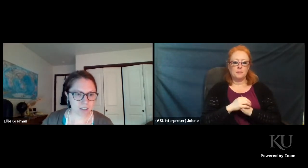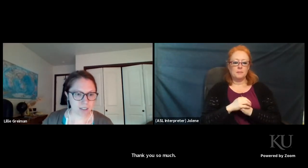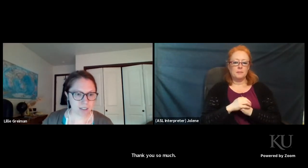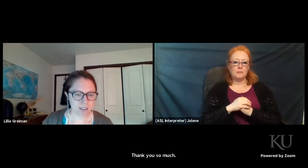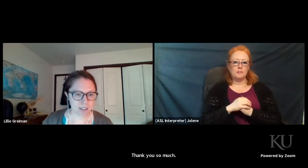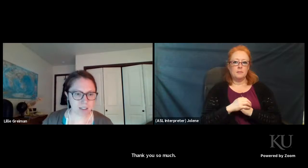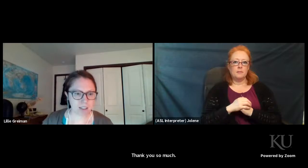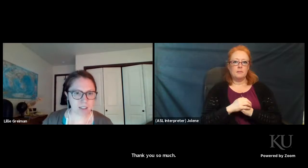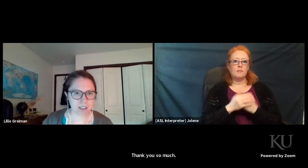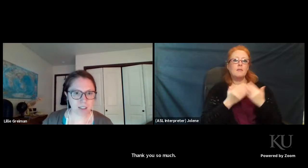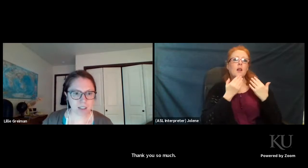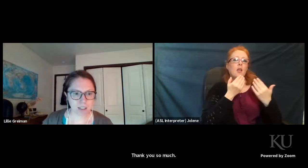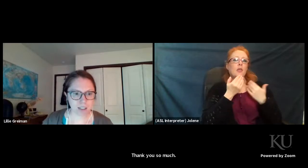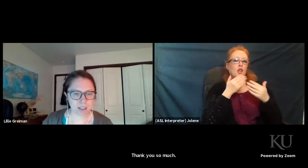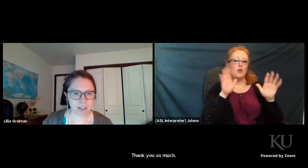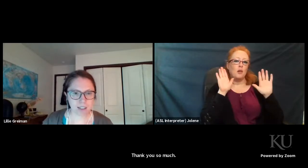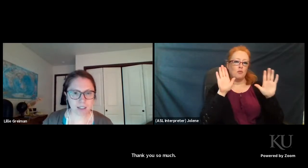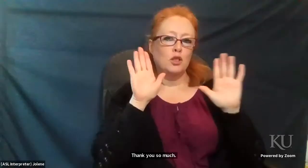Thanks, Lily. That was great.